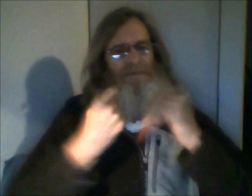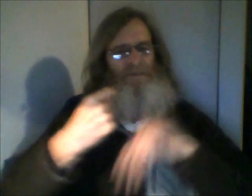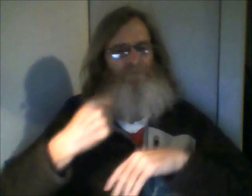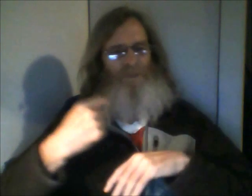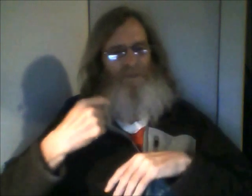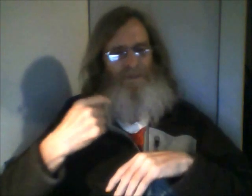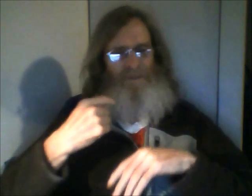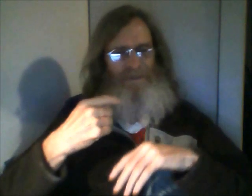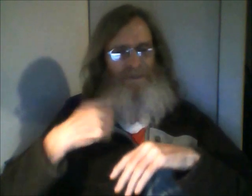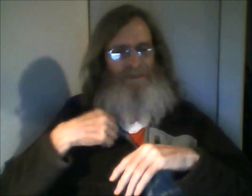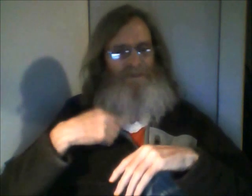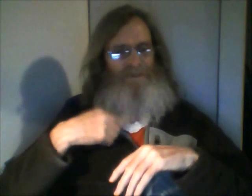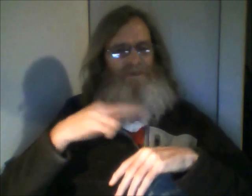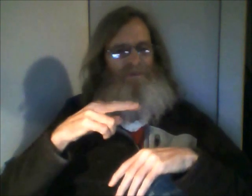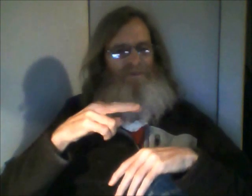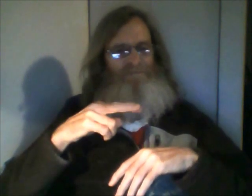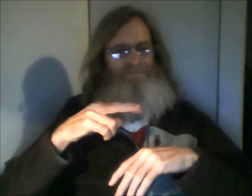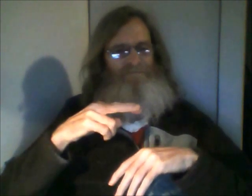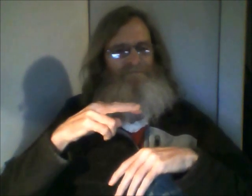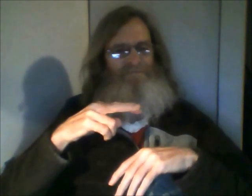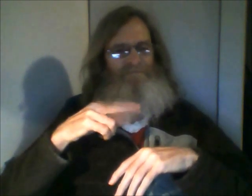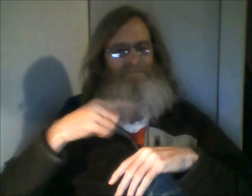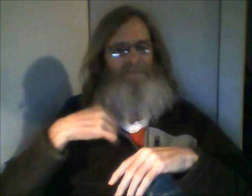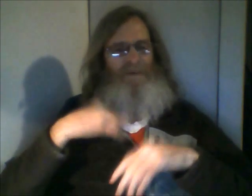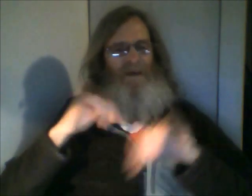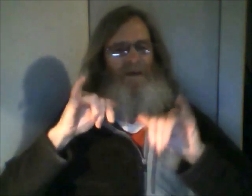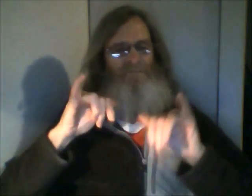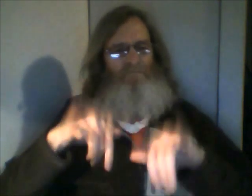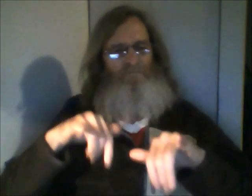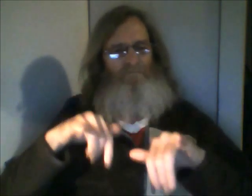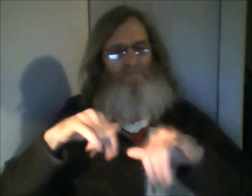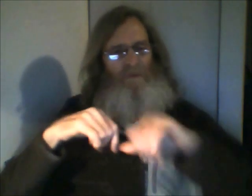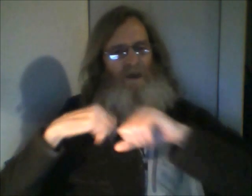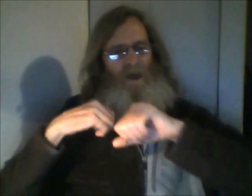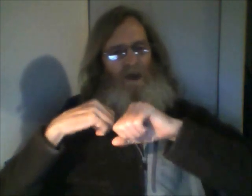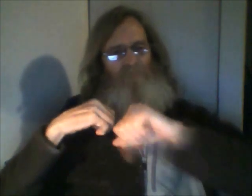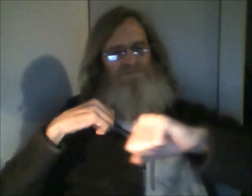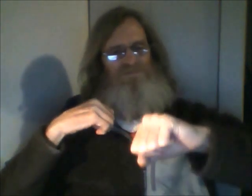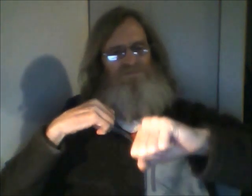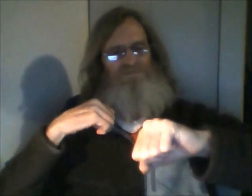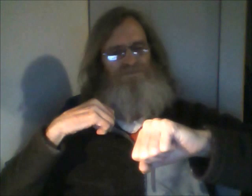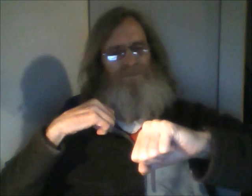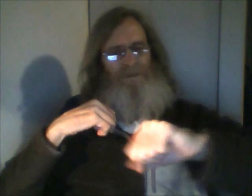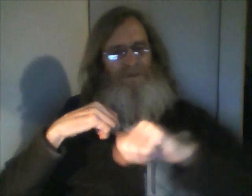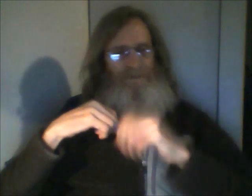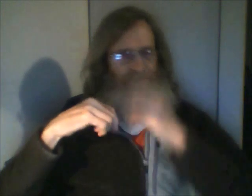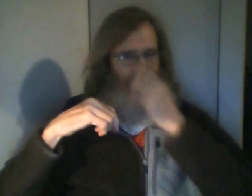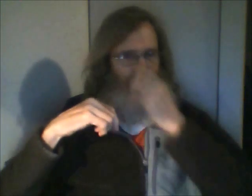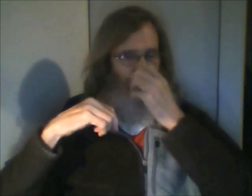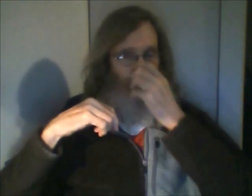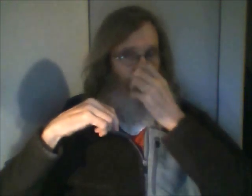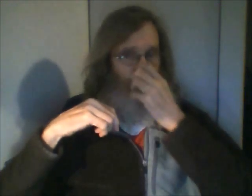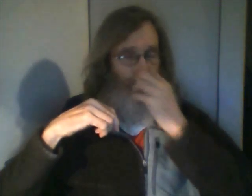together. I think the car was overall a huge success, and to be honest with you, this is one vision